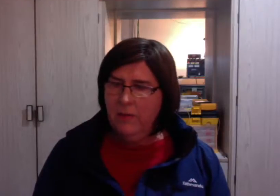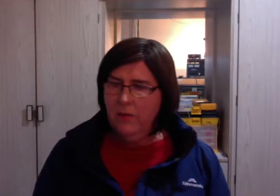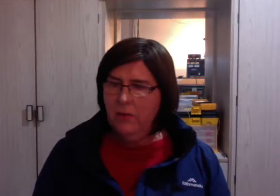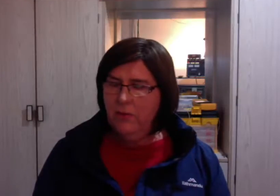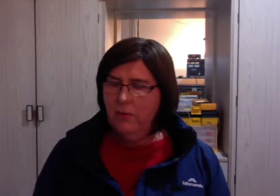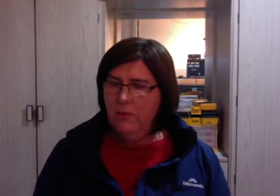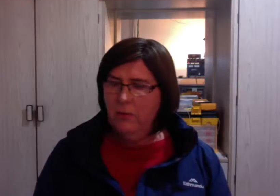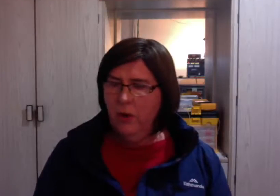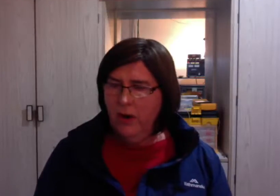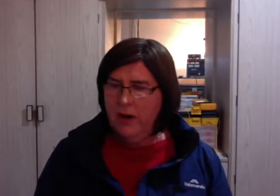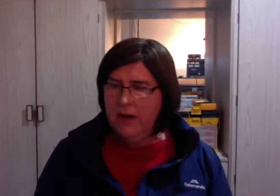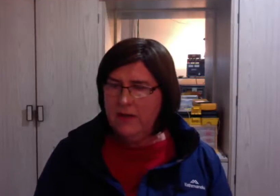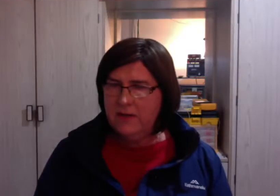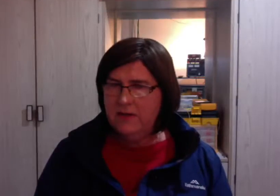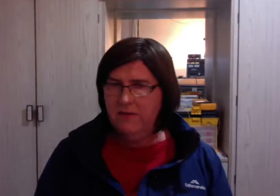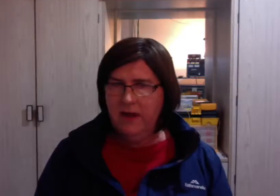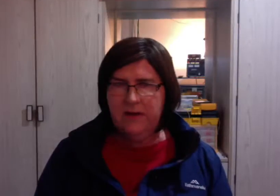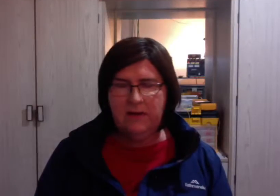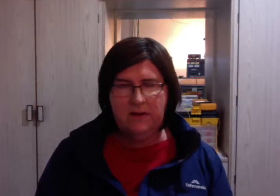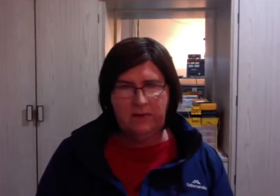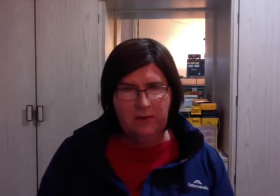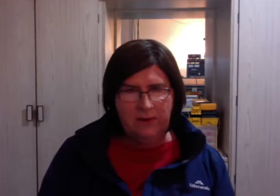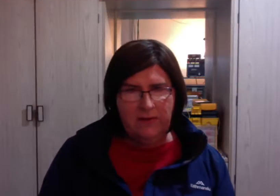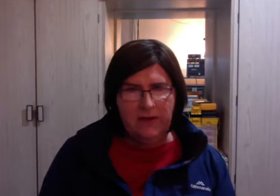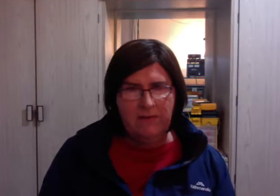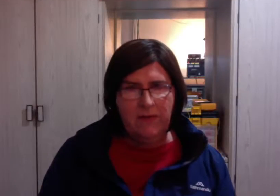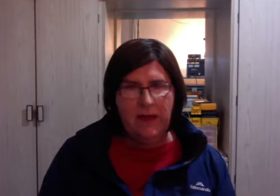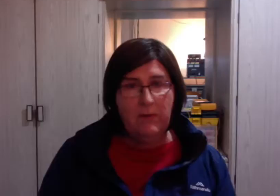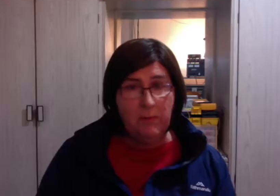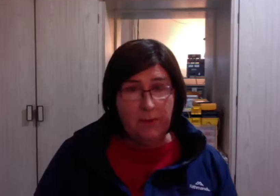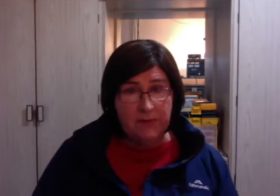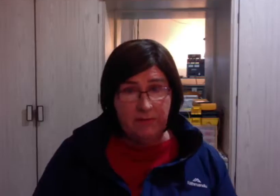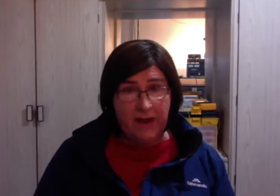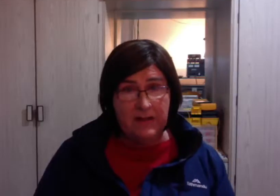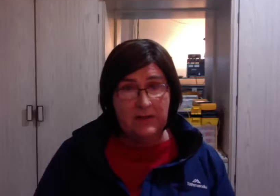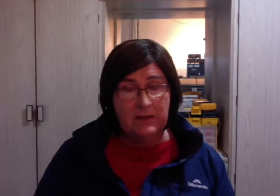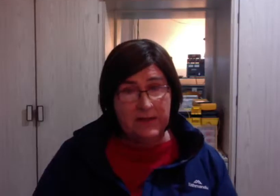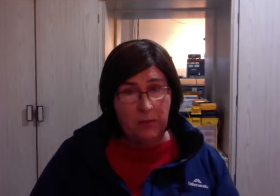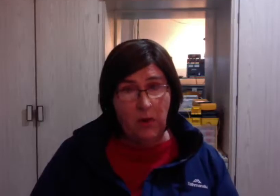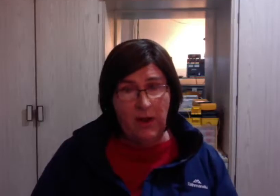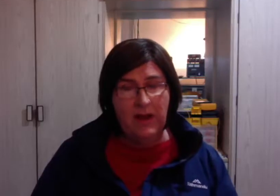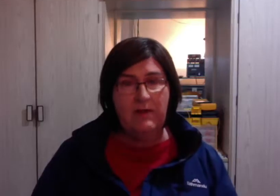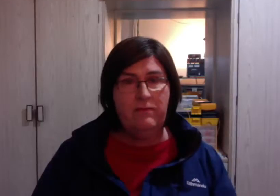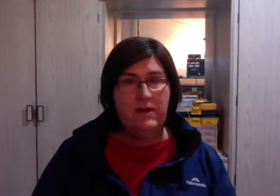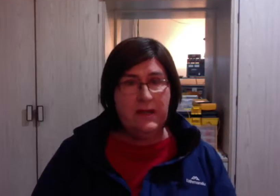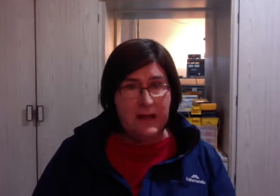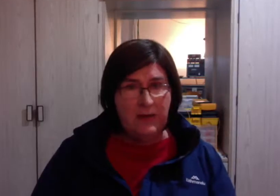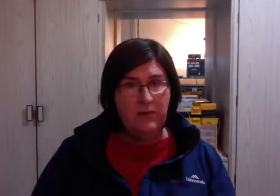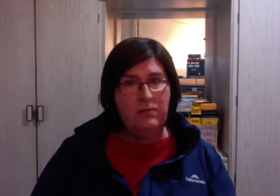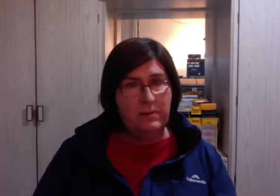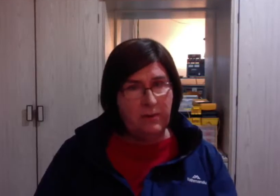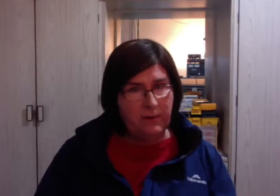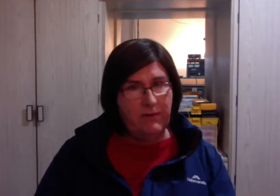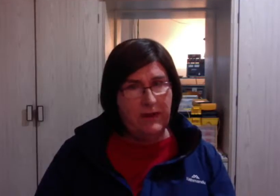will not need to deflate seriously for that. We will be deflated somewhat, and if we need to, we will deflate